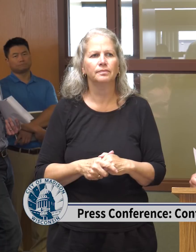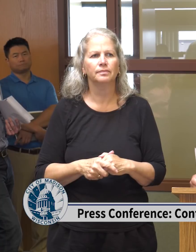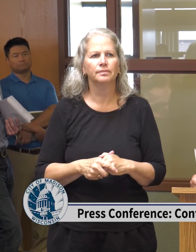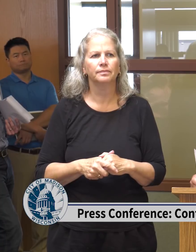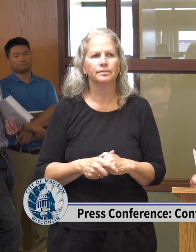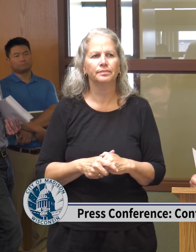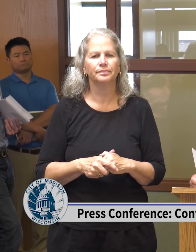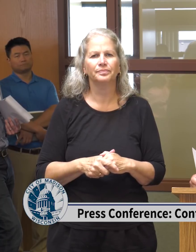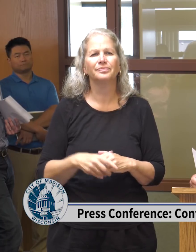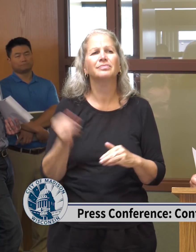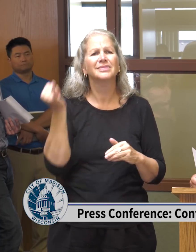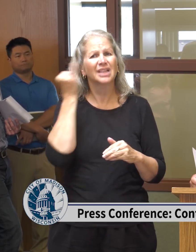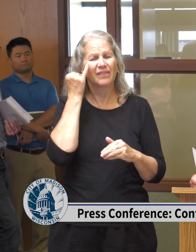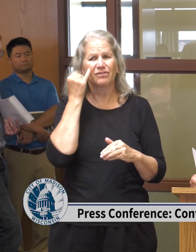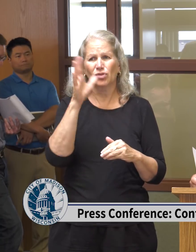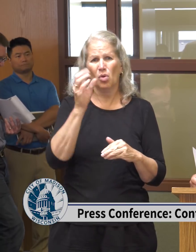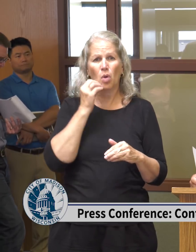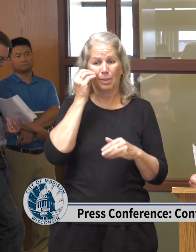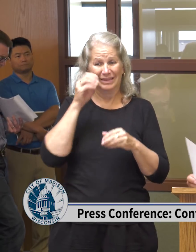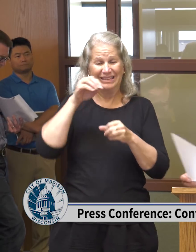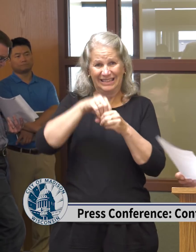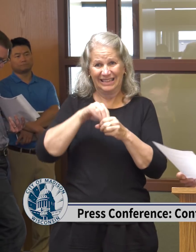and whatever you can out of the basement.